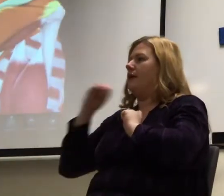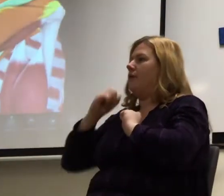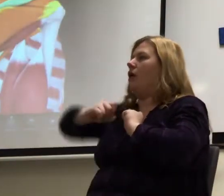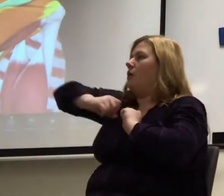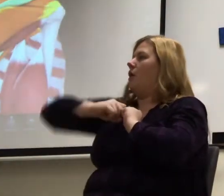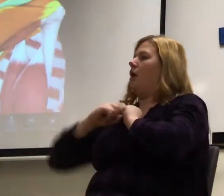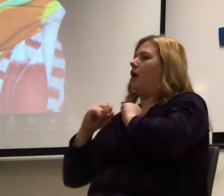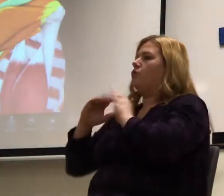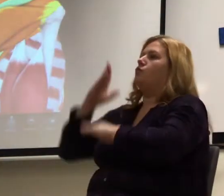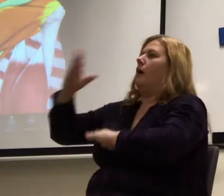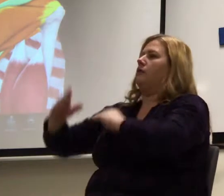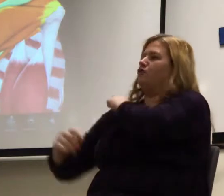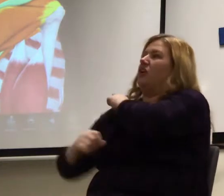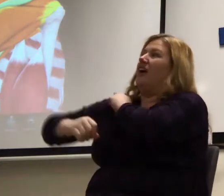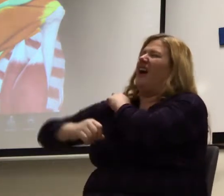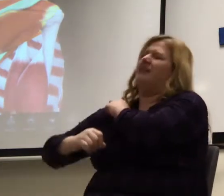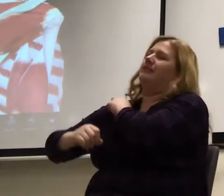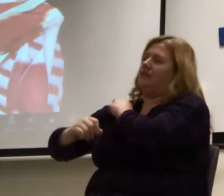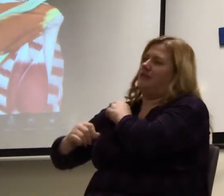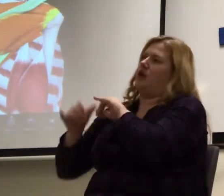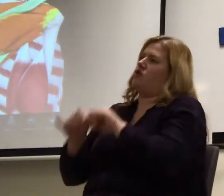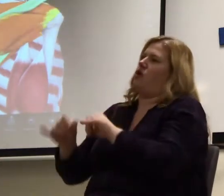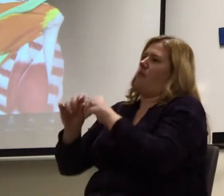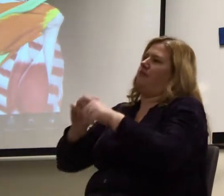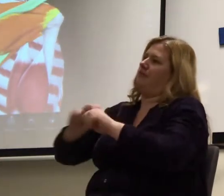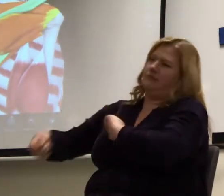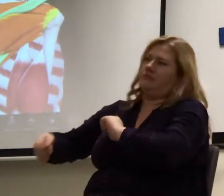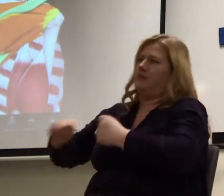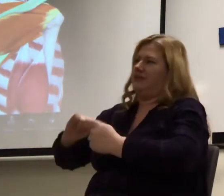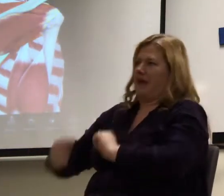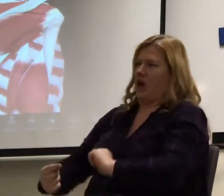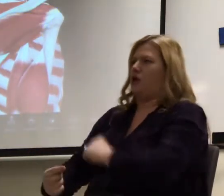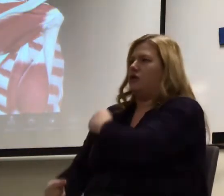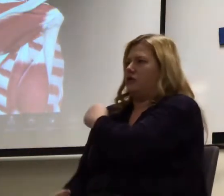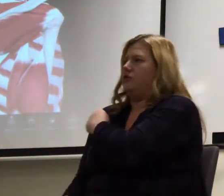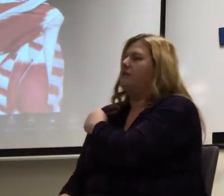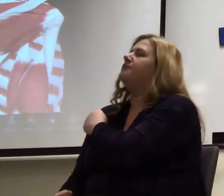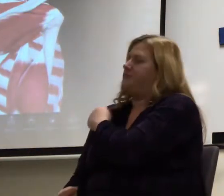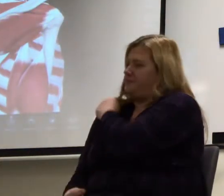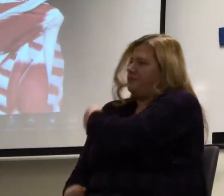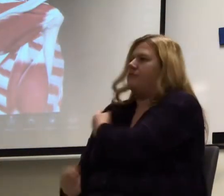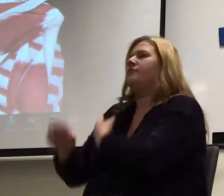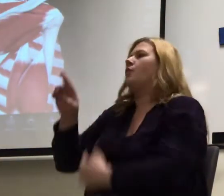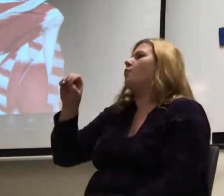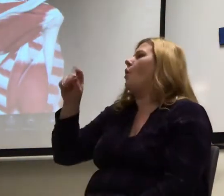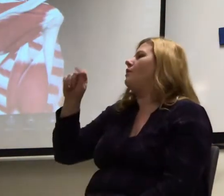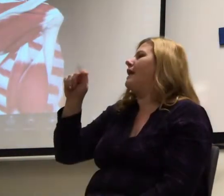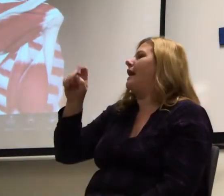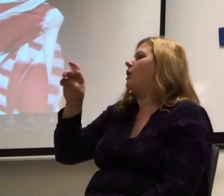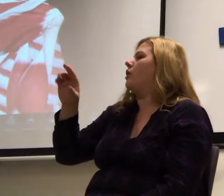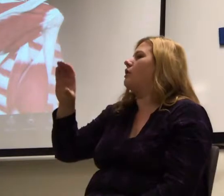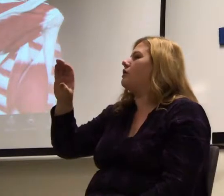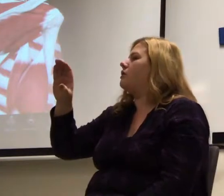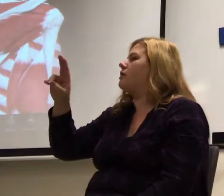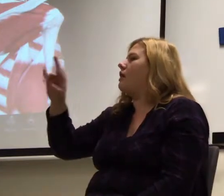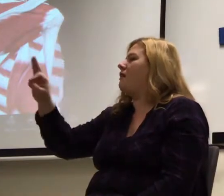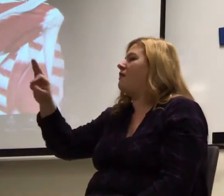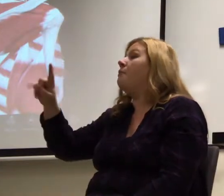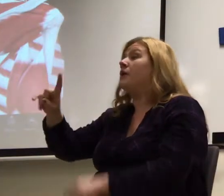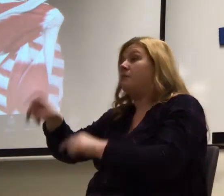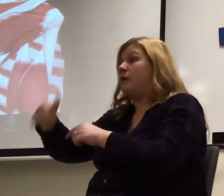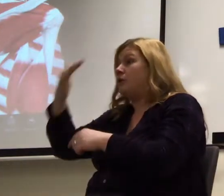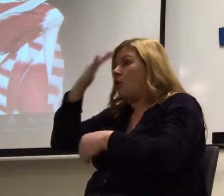even all of them. There's that one down there. But anyways, I'm going to move on from that. Know those